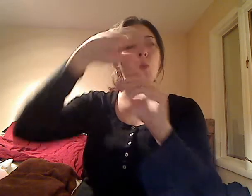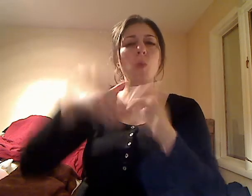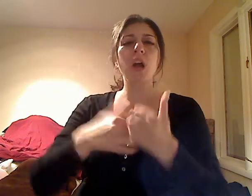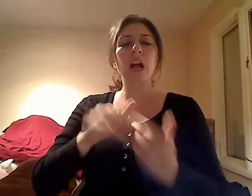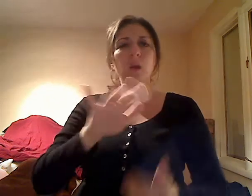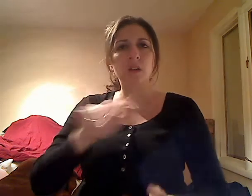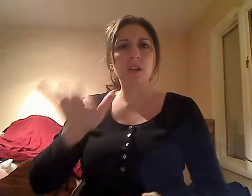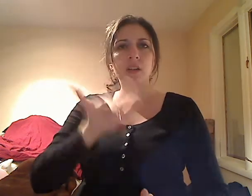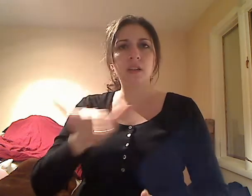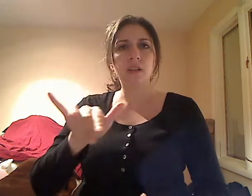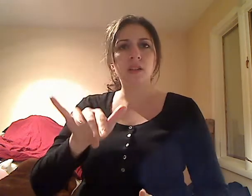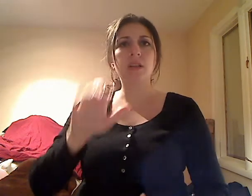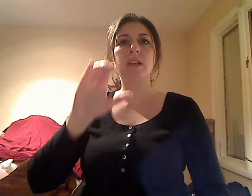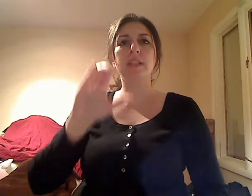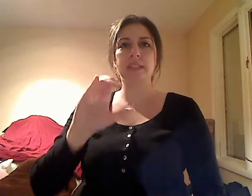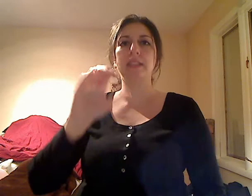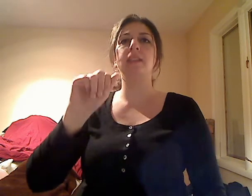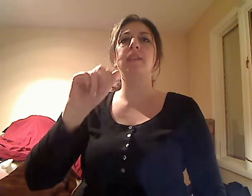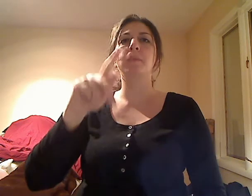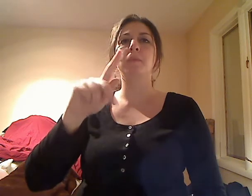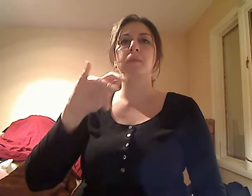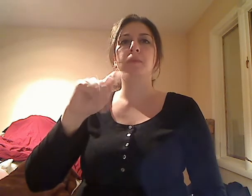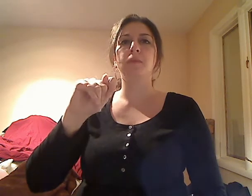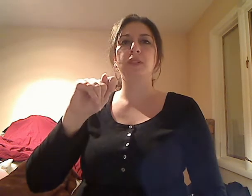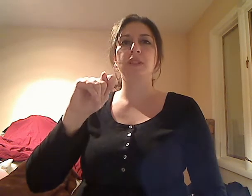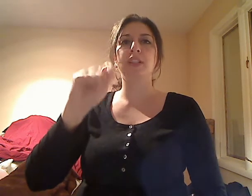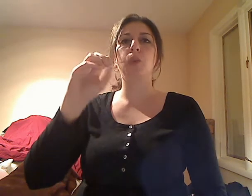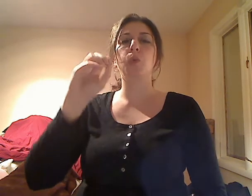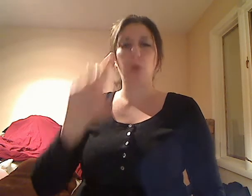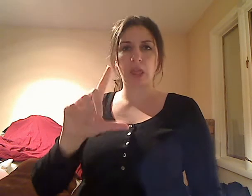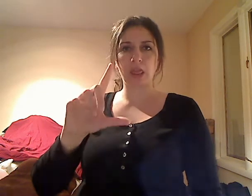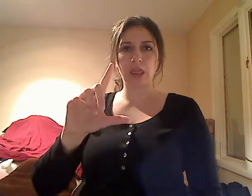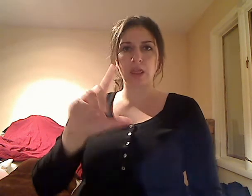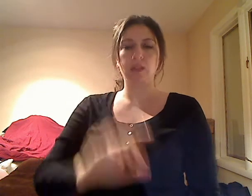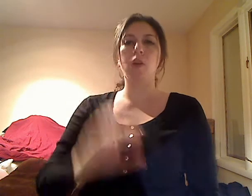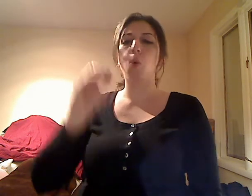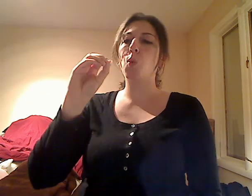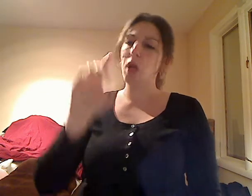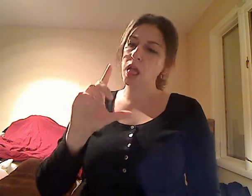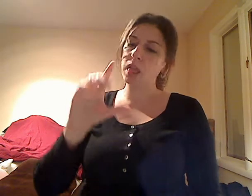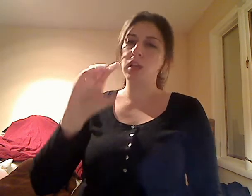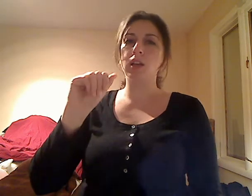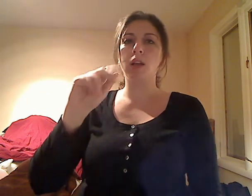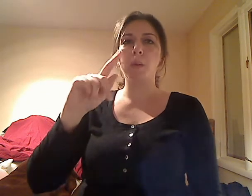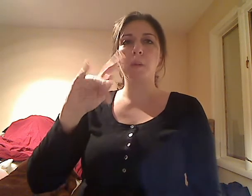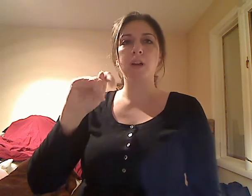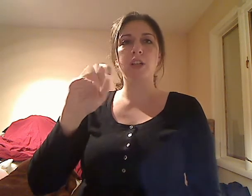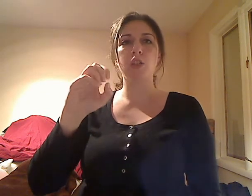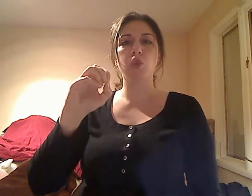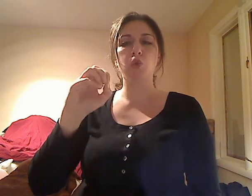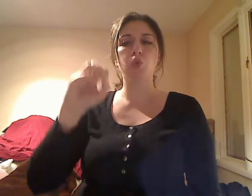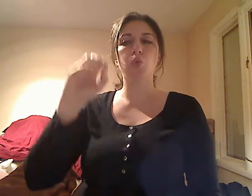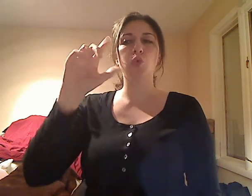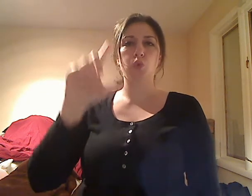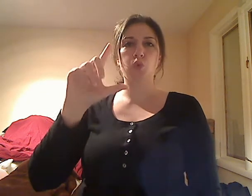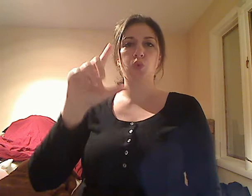C-A-P-I-T-O-L. O-L. All right, and down at the bottom, question? Me. Yep, no, that's wrong.